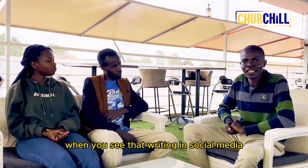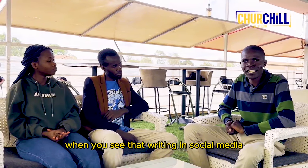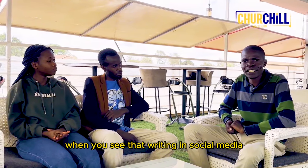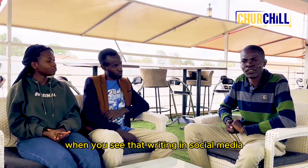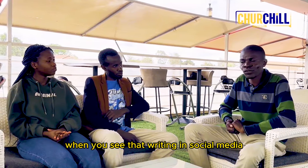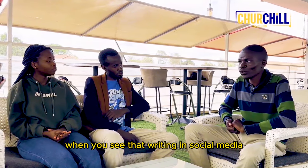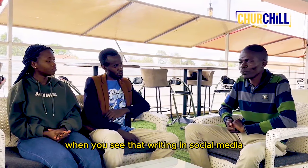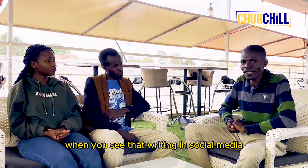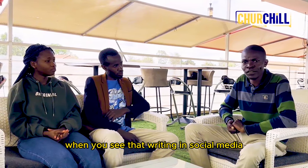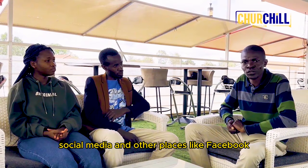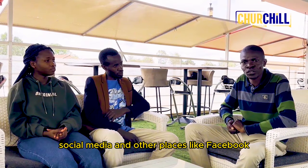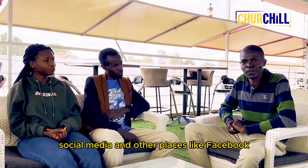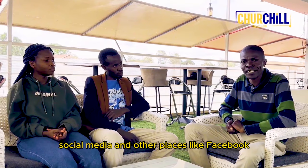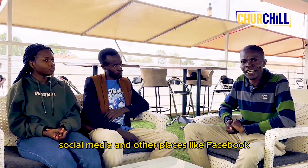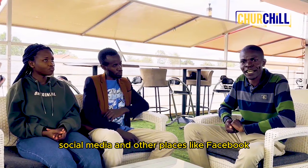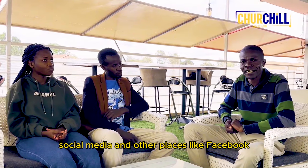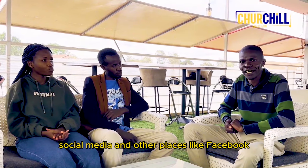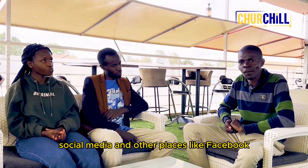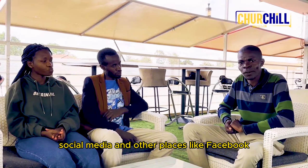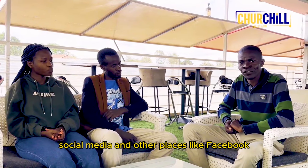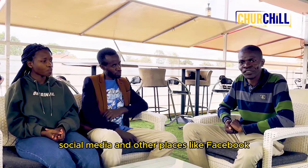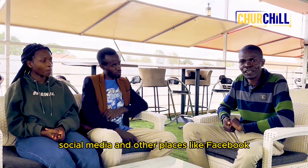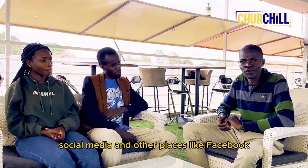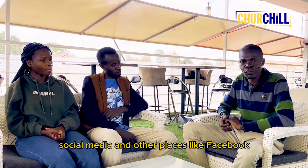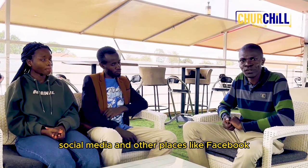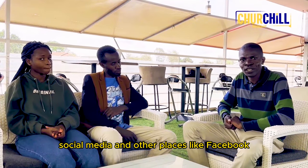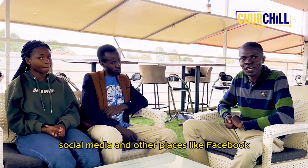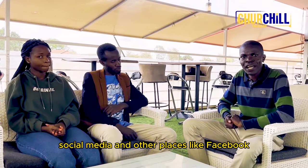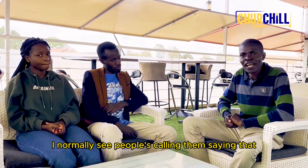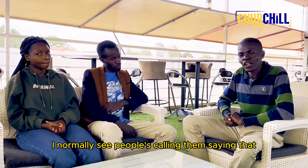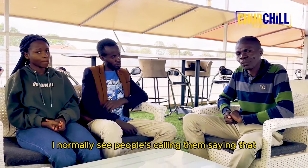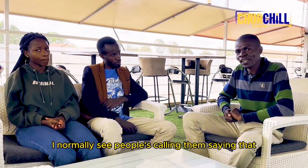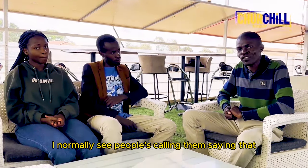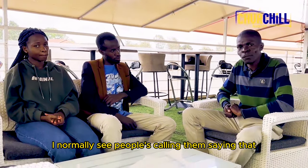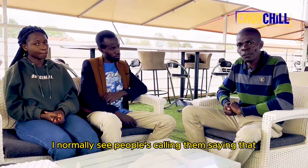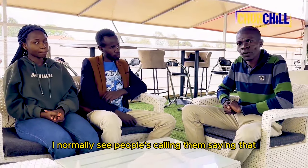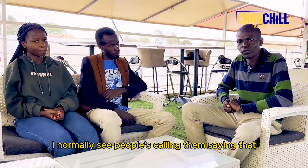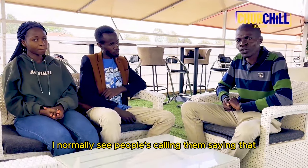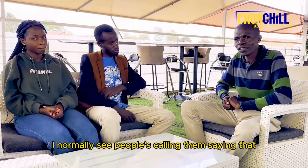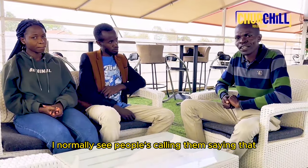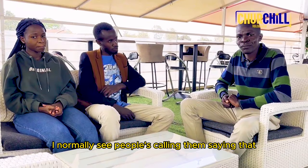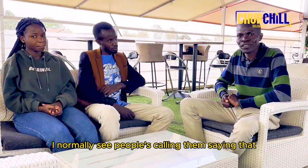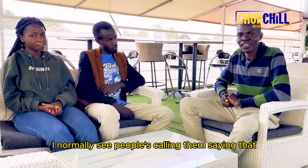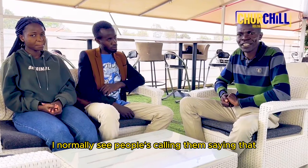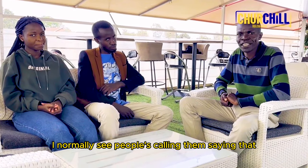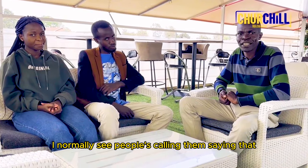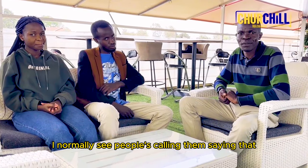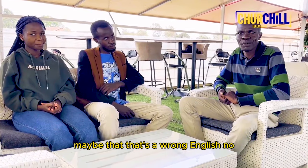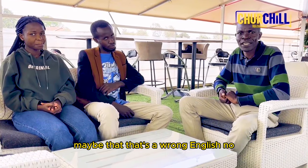writing in social media and other places like Facebook, I normally see people scolding them, saying that maybe